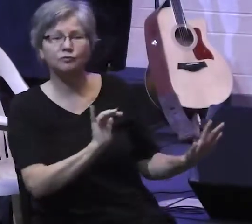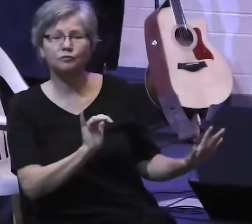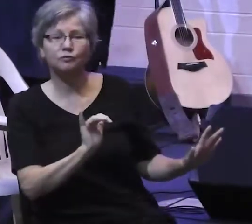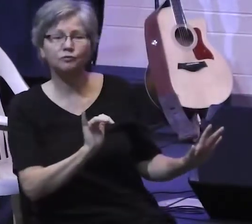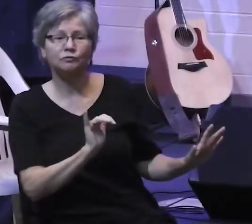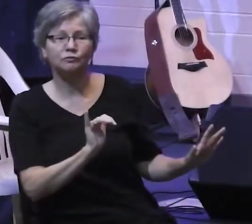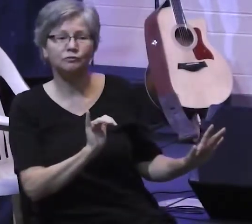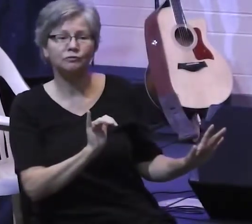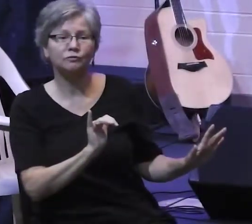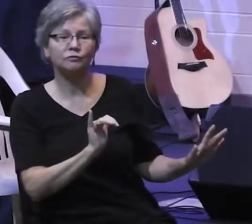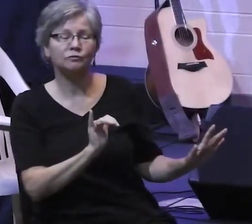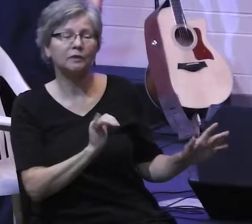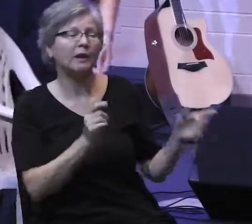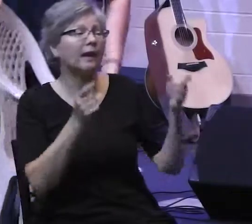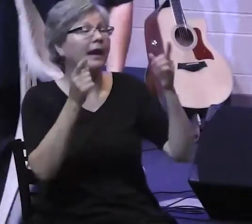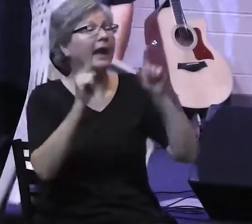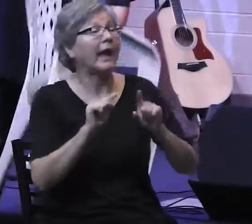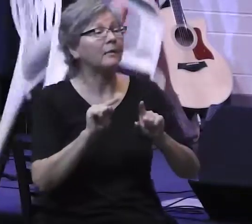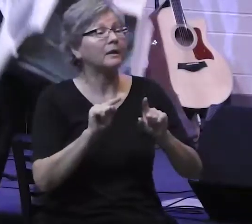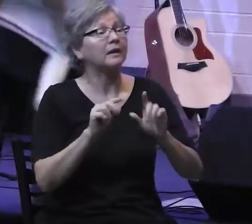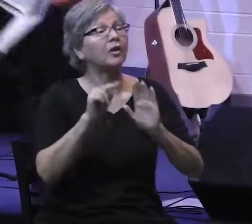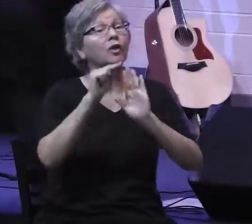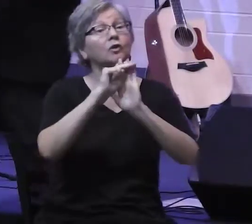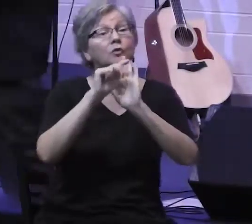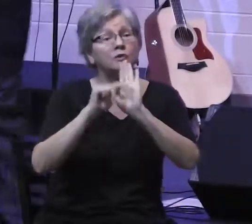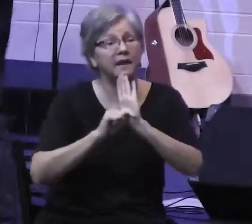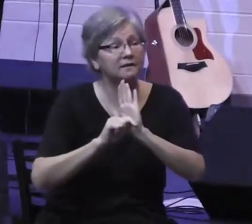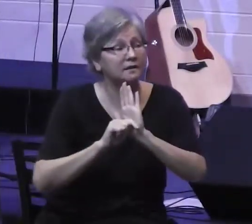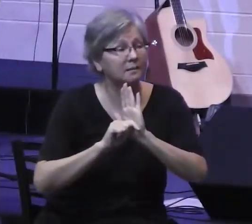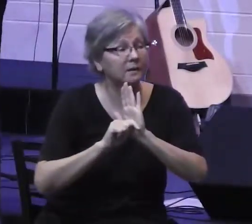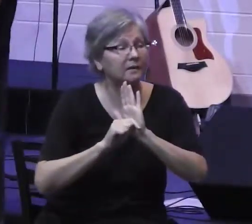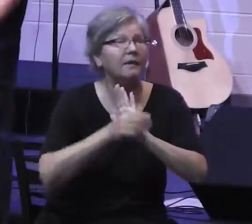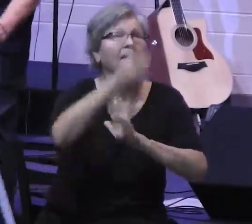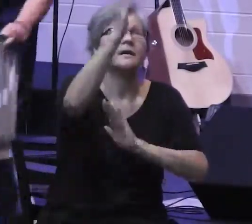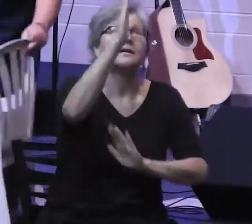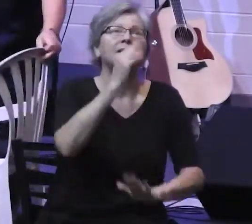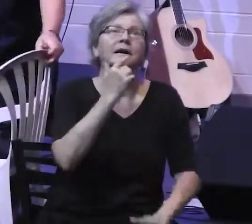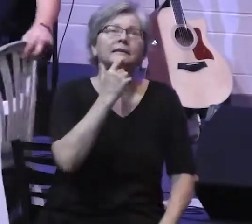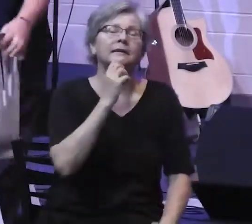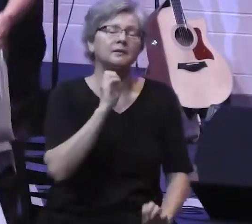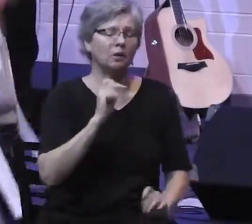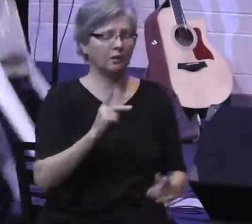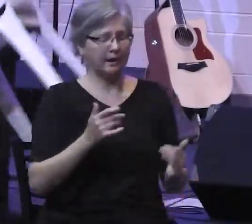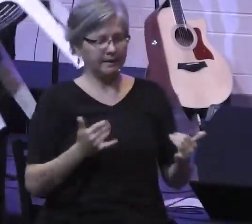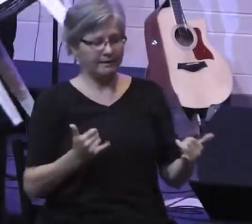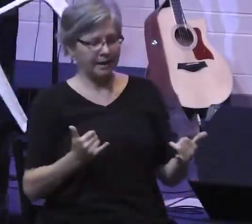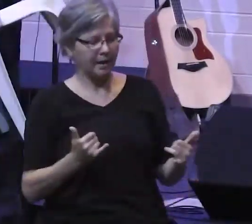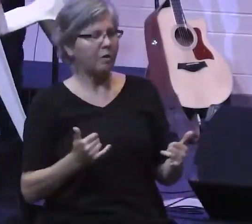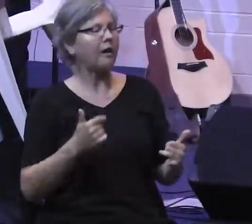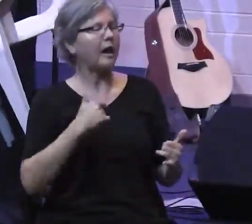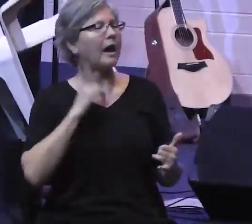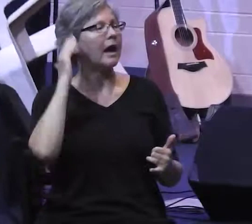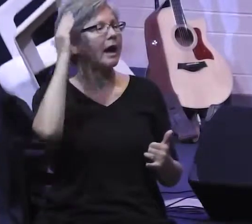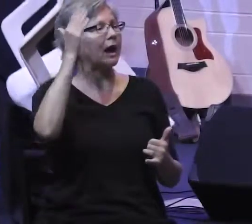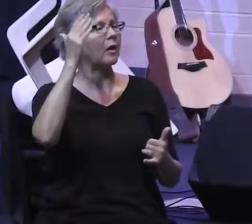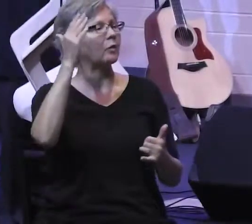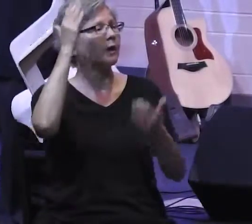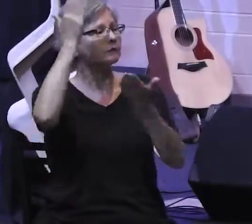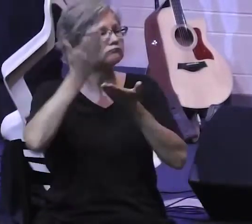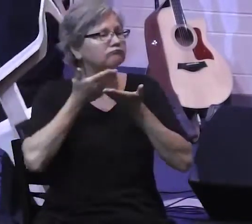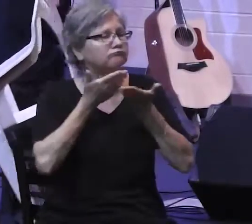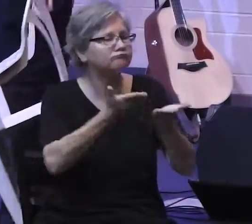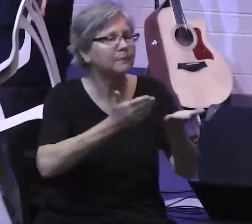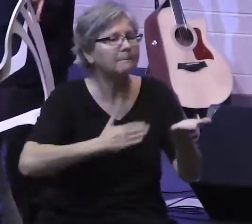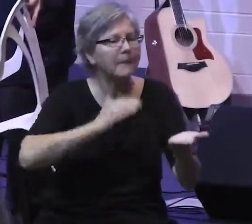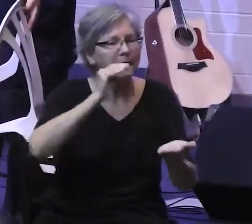Until we come to the New Testament, and God in his mercy again is saying, yeah, but I'm going to bring my son this time.